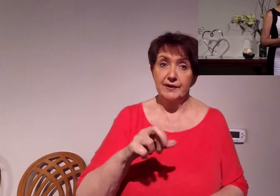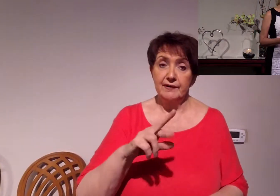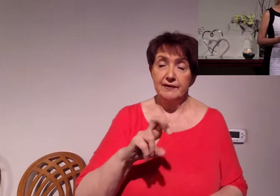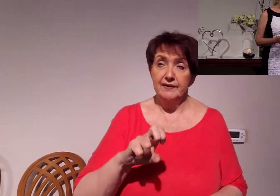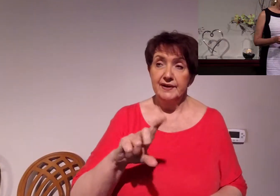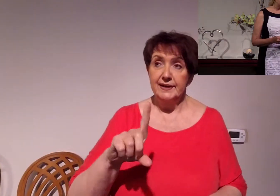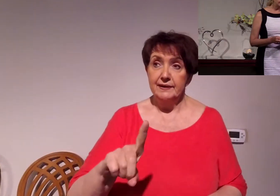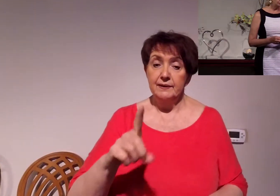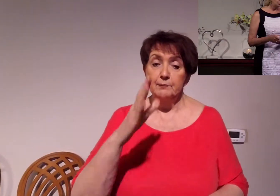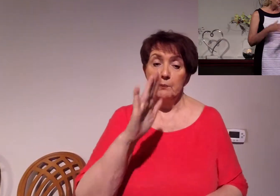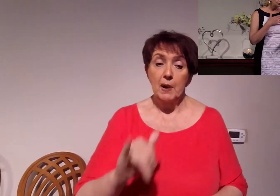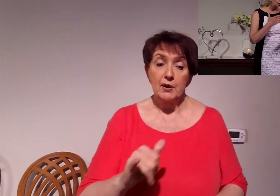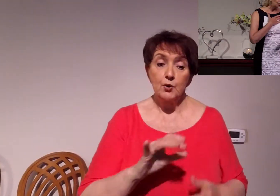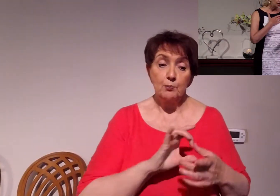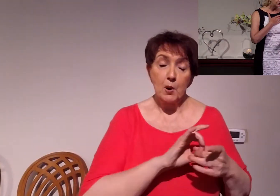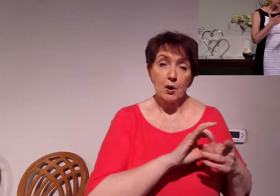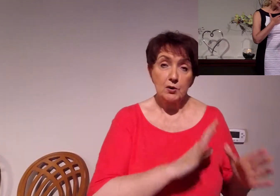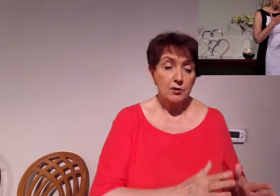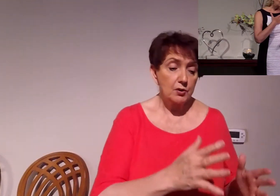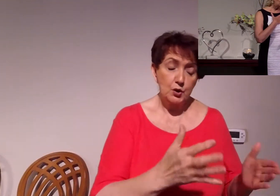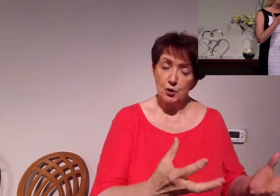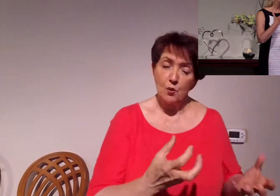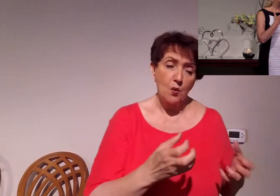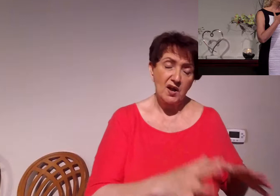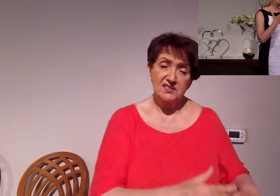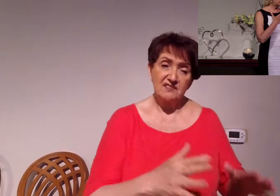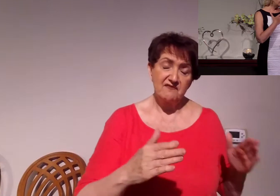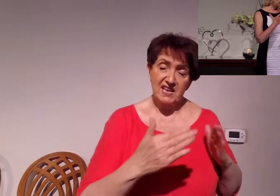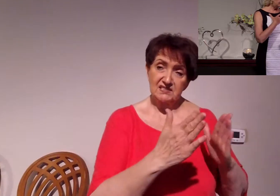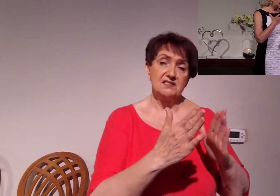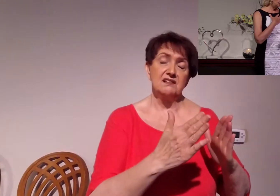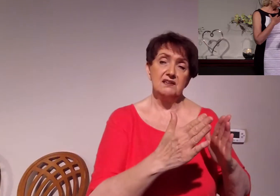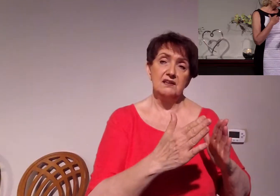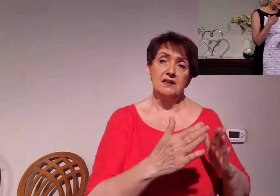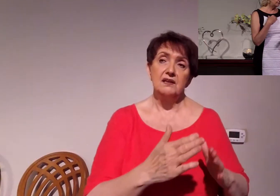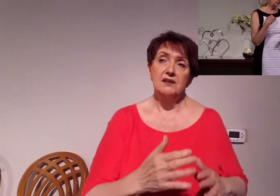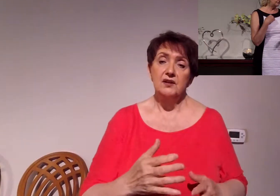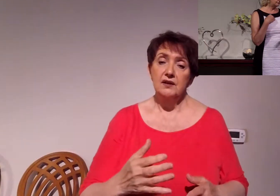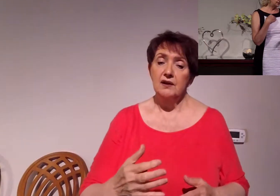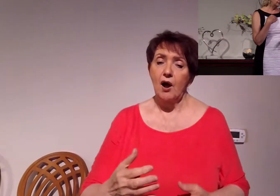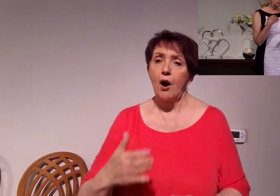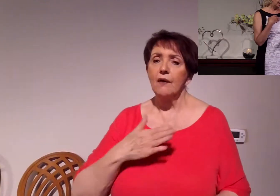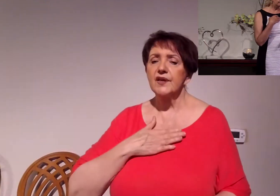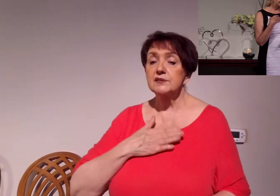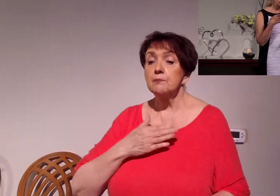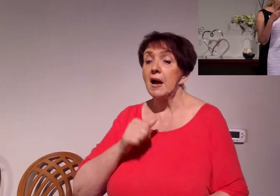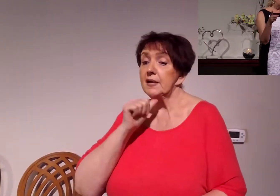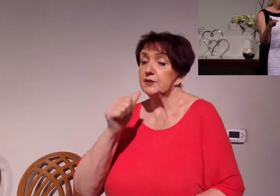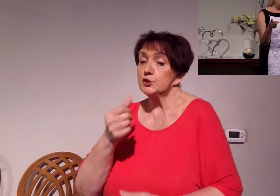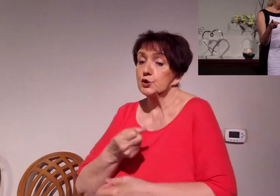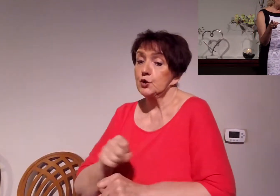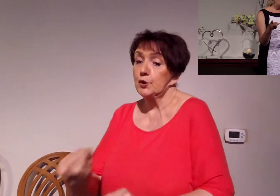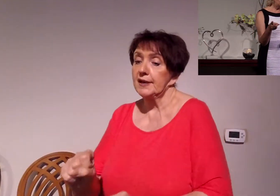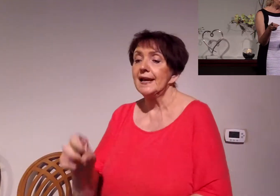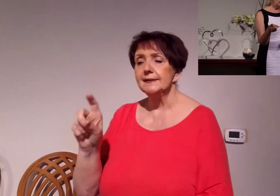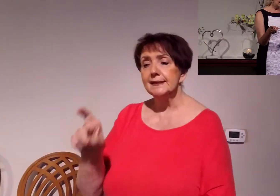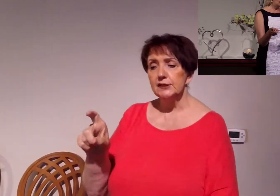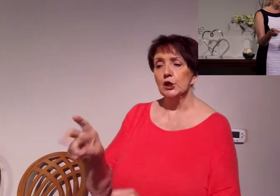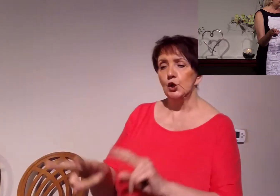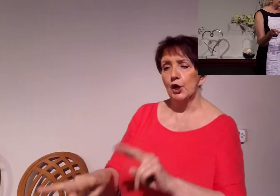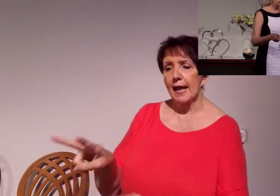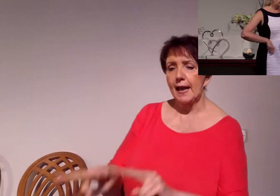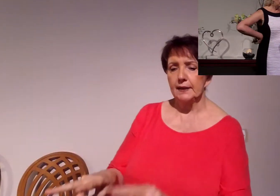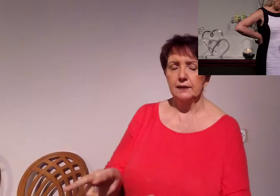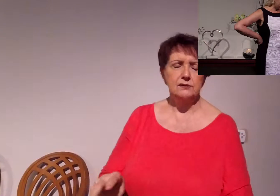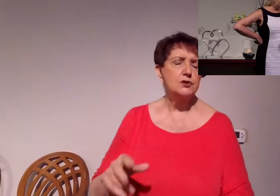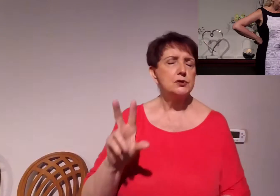to face them directly. We don't want to say, oh, here is my insecurity coming up for me to look at. We blame our partner for how we